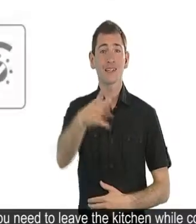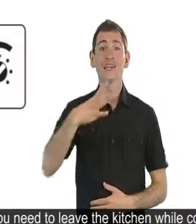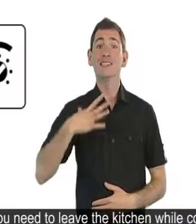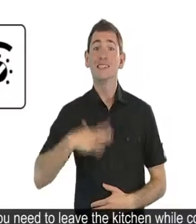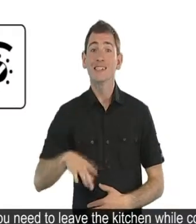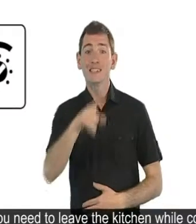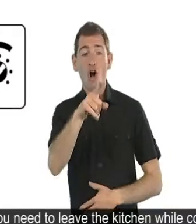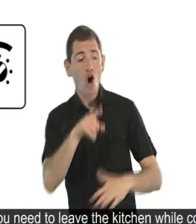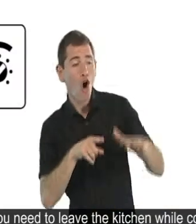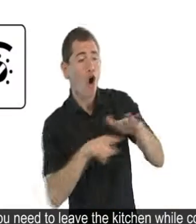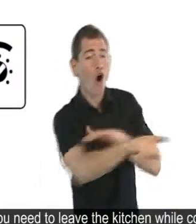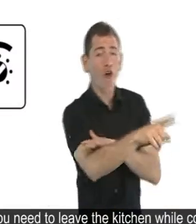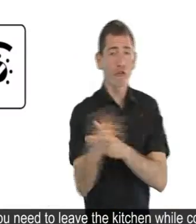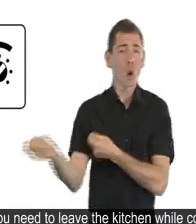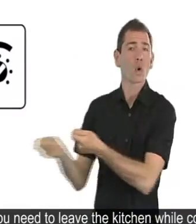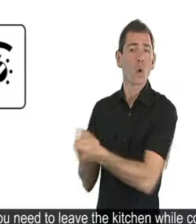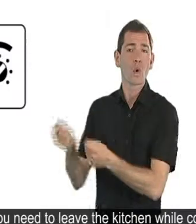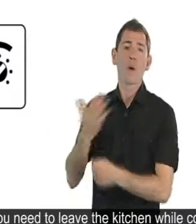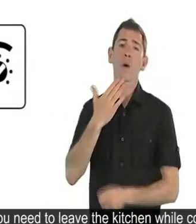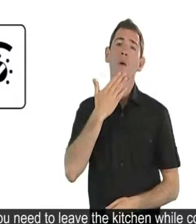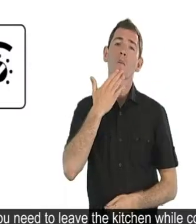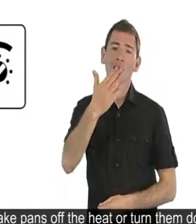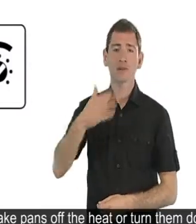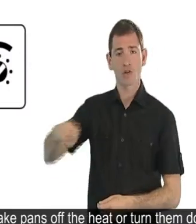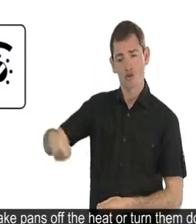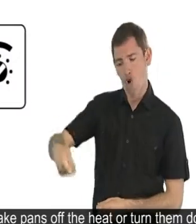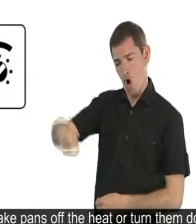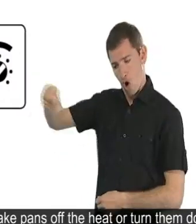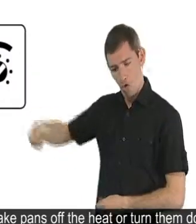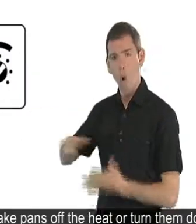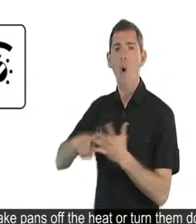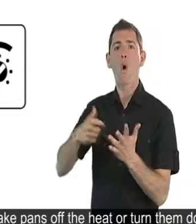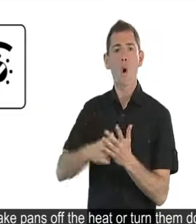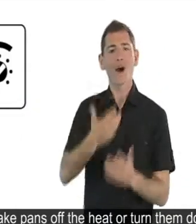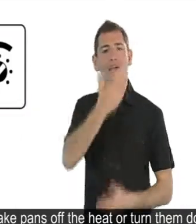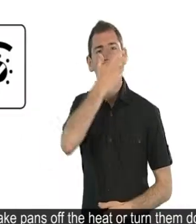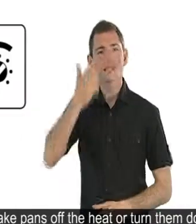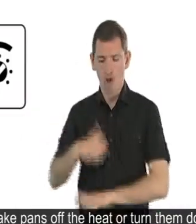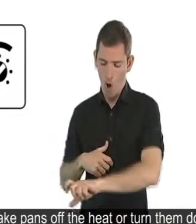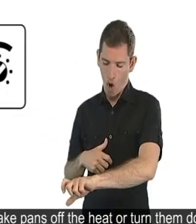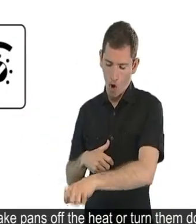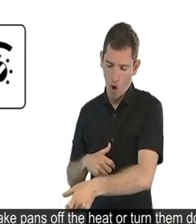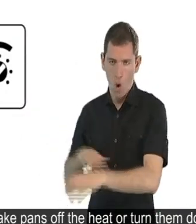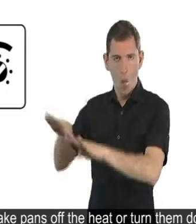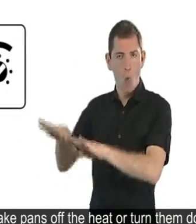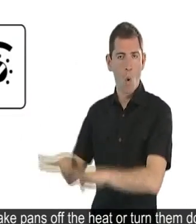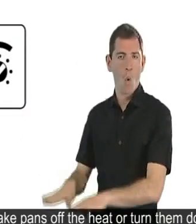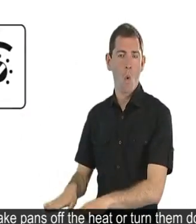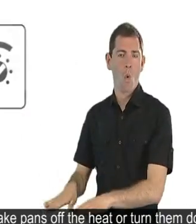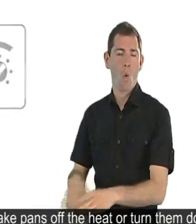If you need to leave the kitchen while cooking, take pans off the heat or turn them down.